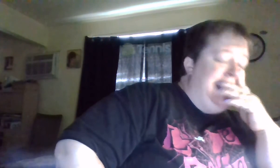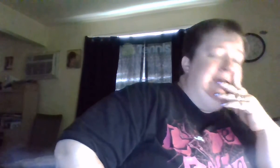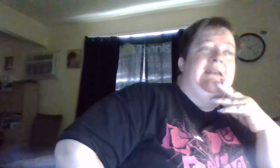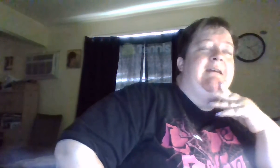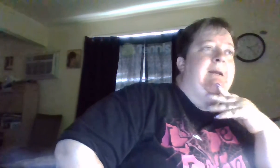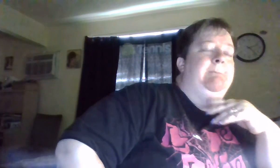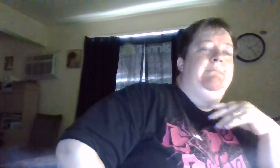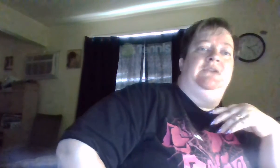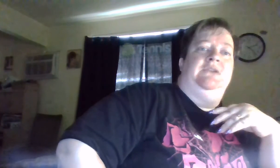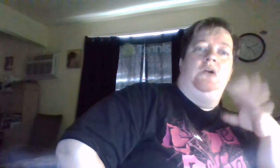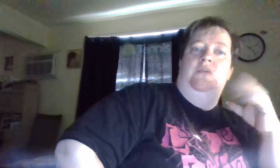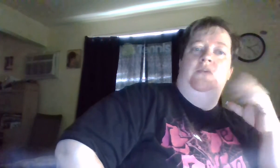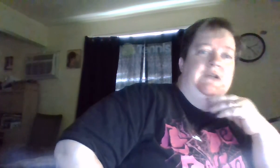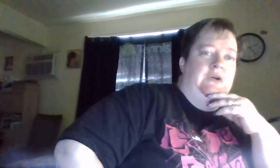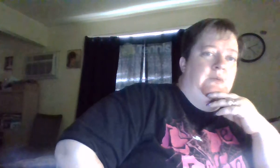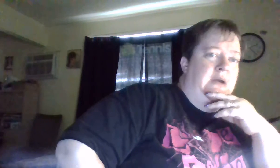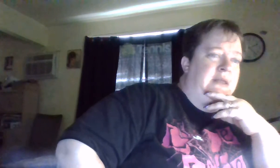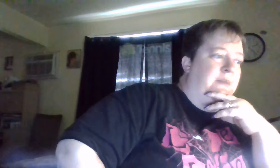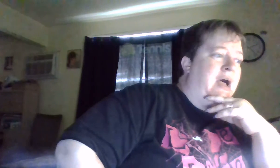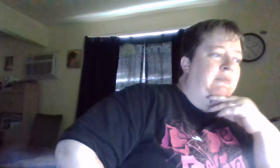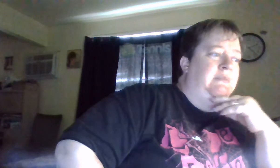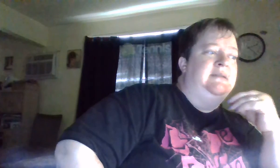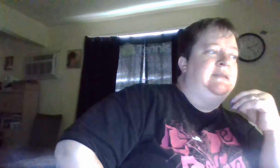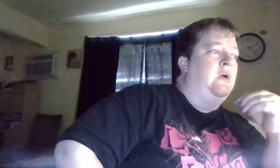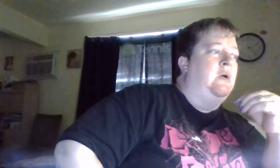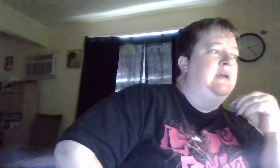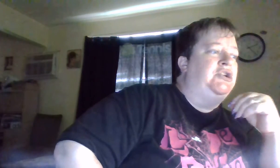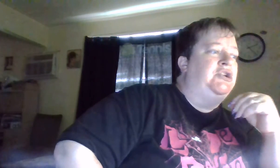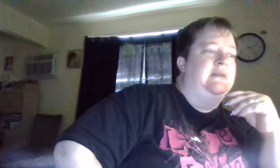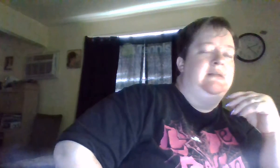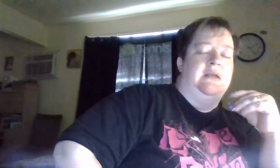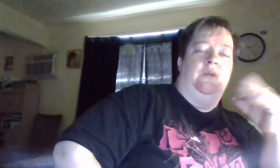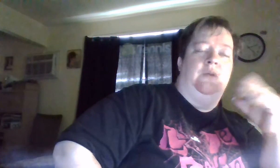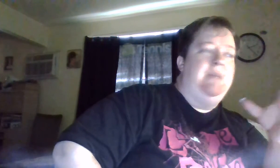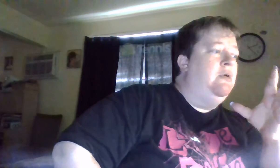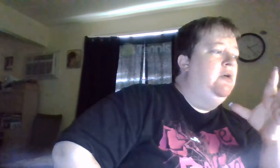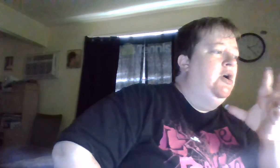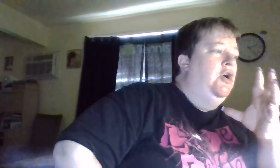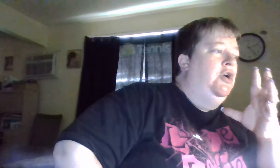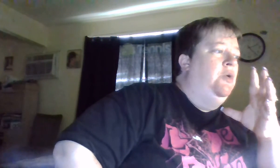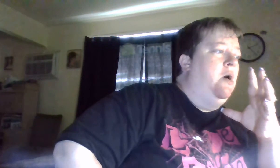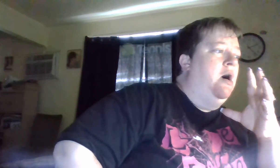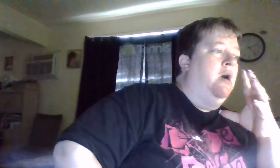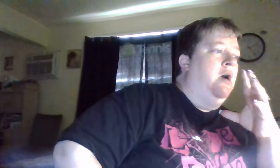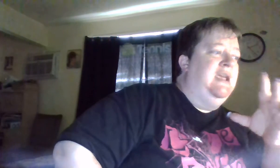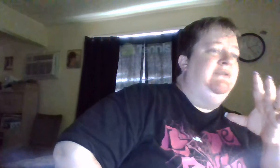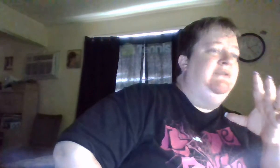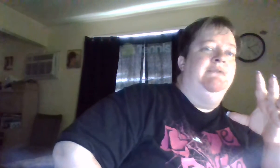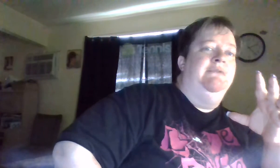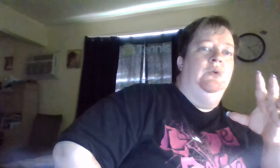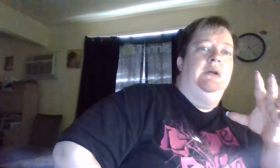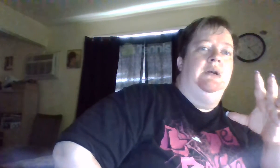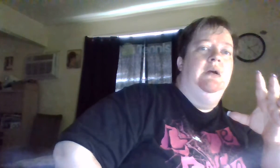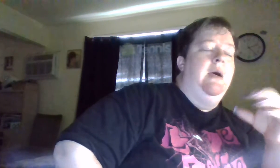and it's all gloom and doom. And the problem is they don't, especially that there are people who are saved and love the Lord, but